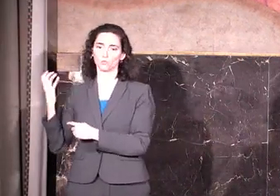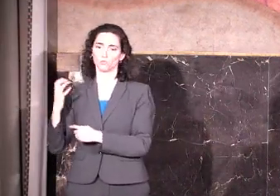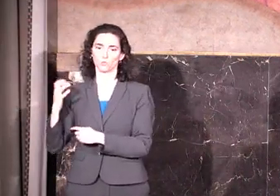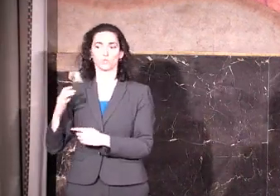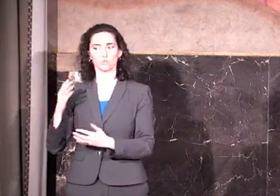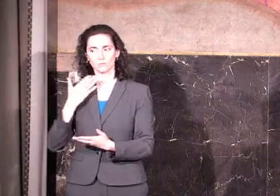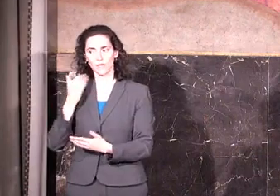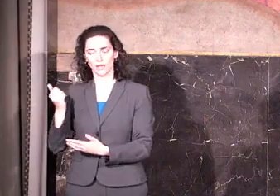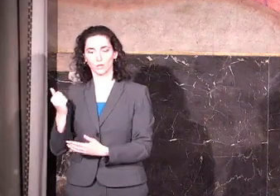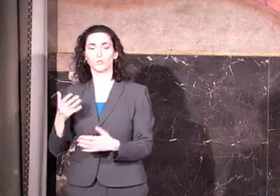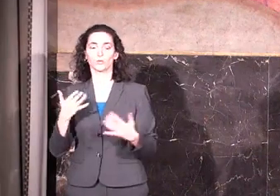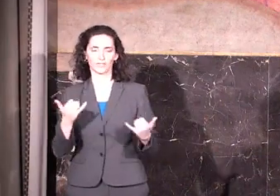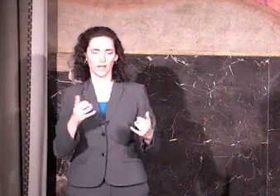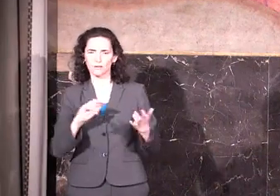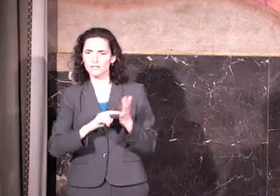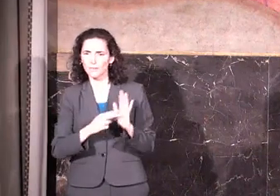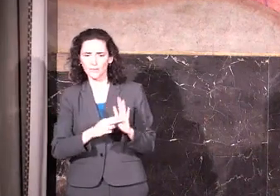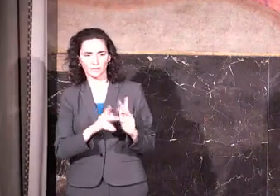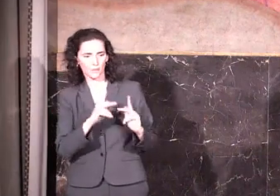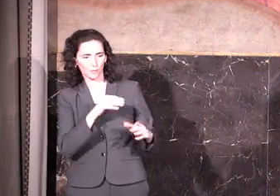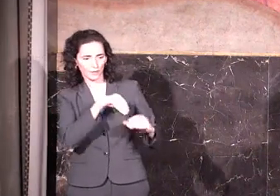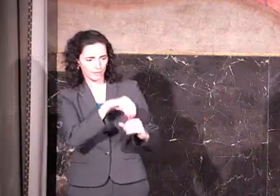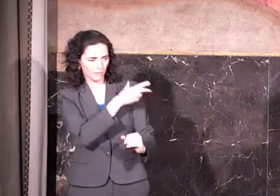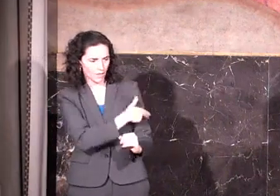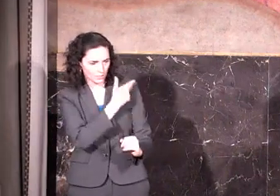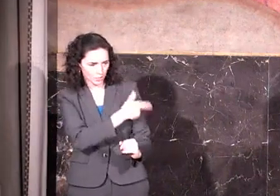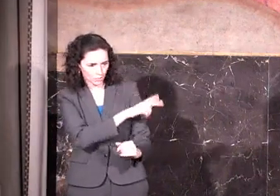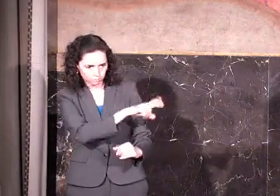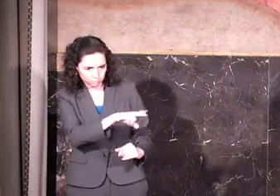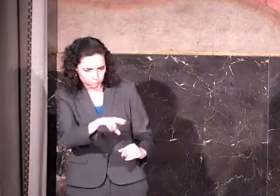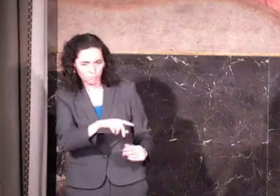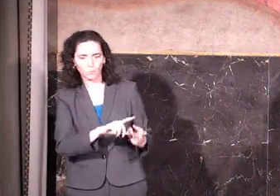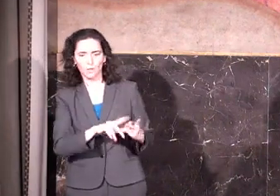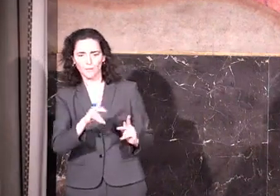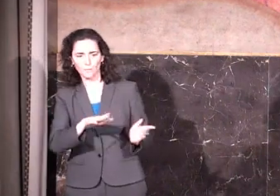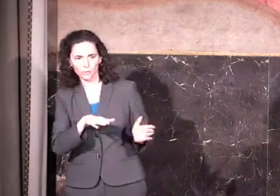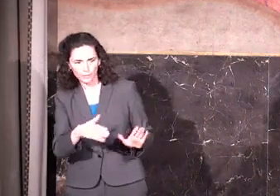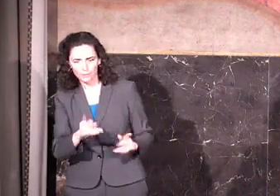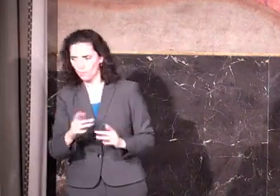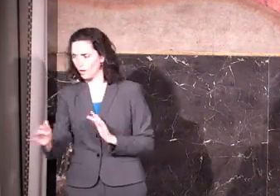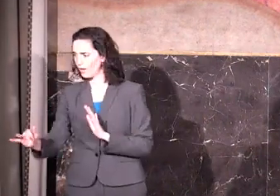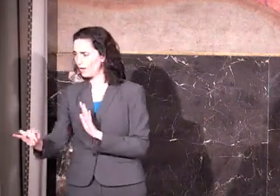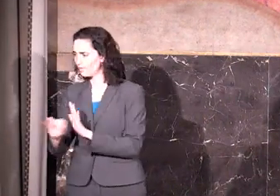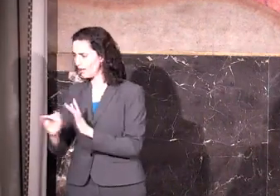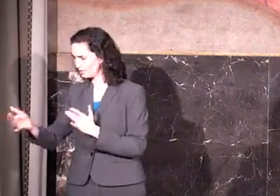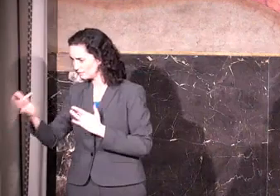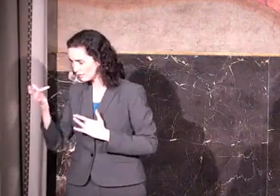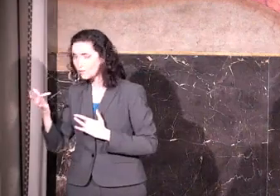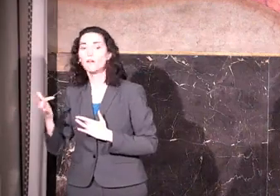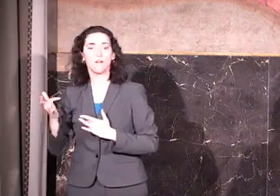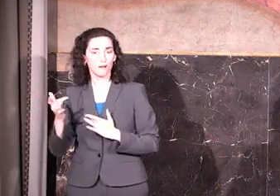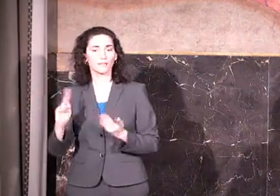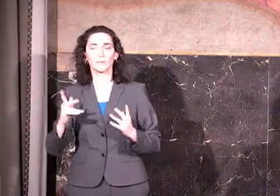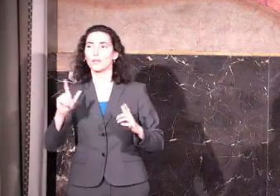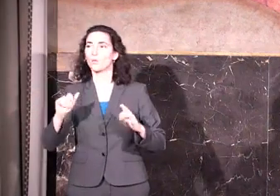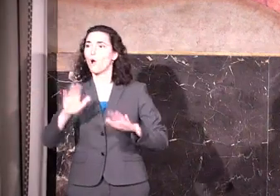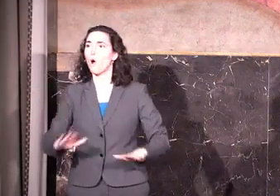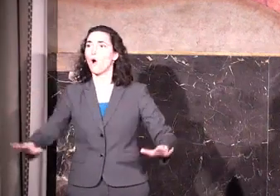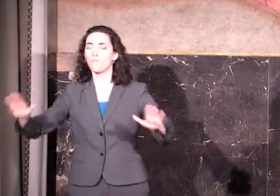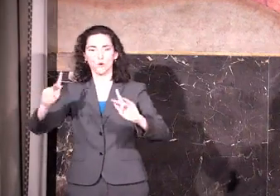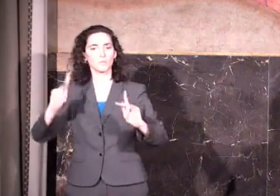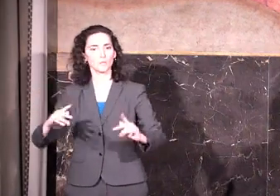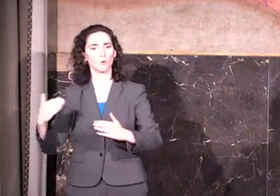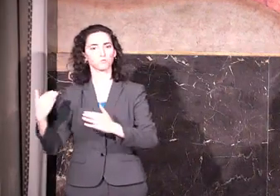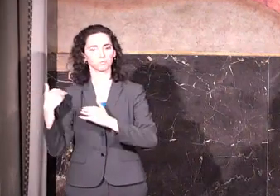and hospitalizations and deaths, it means that the people of Louisiana are responding. They're doing what we're asking them to do